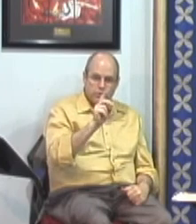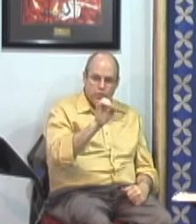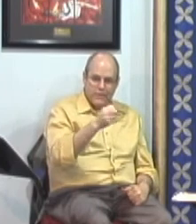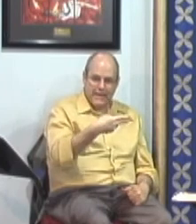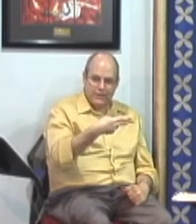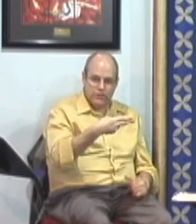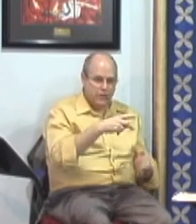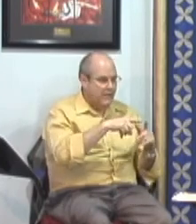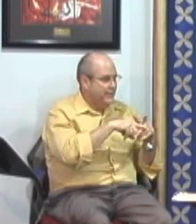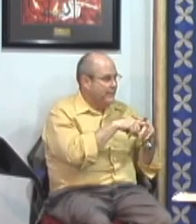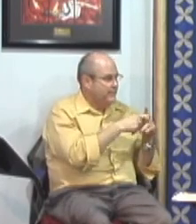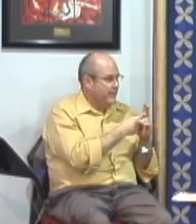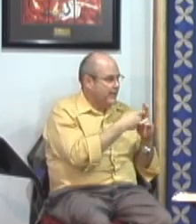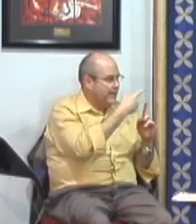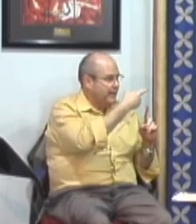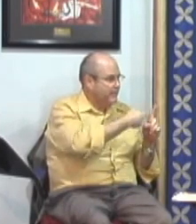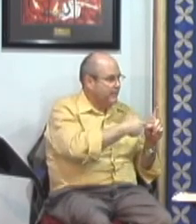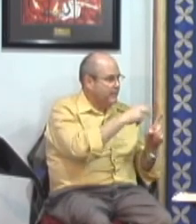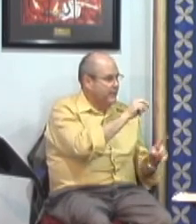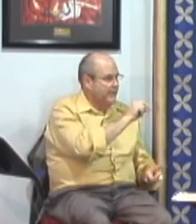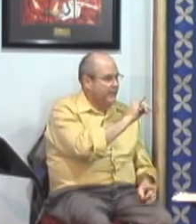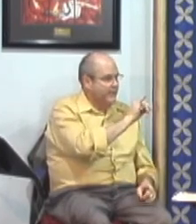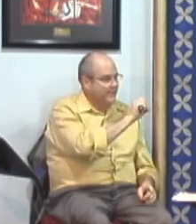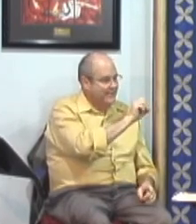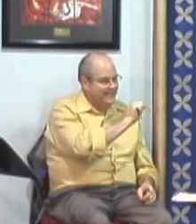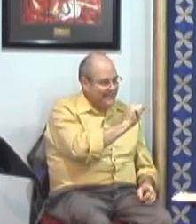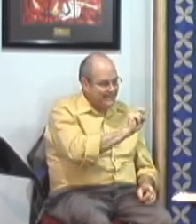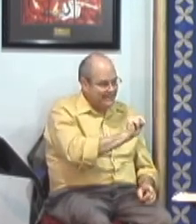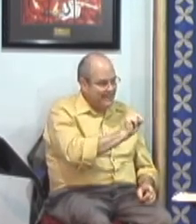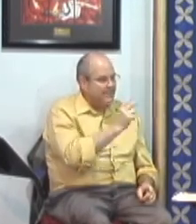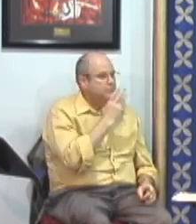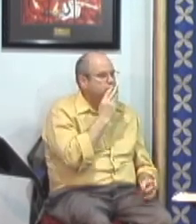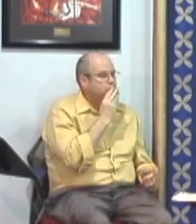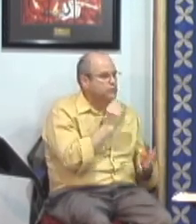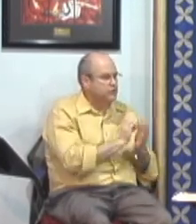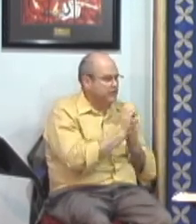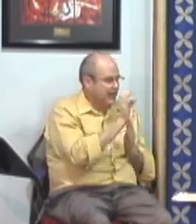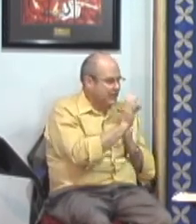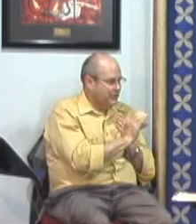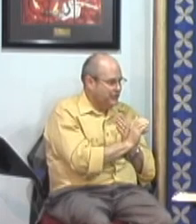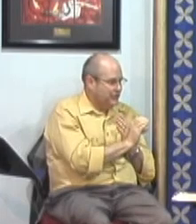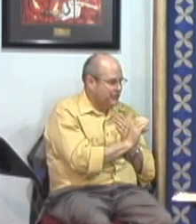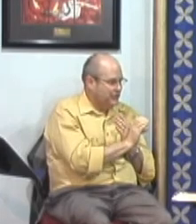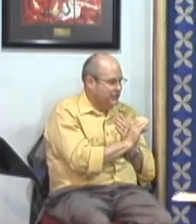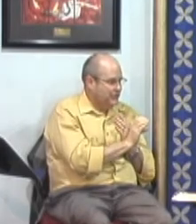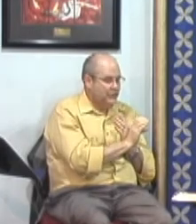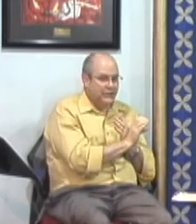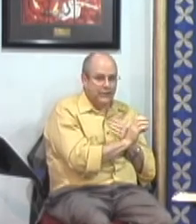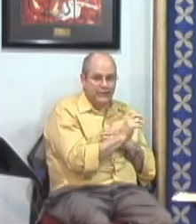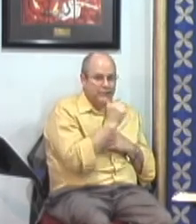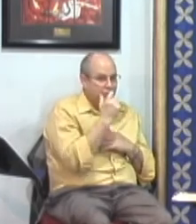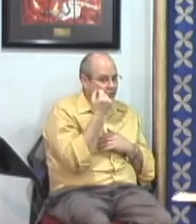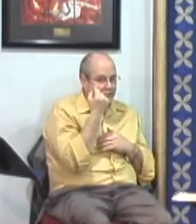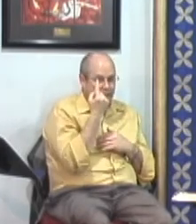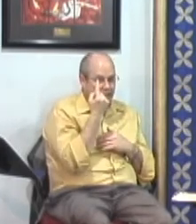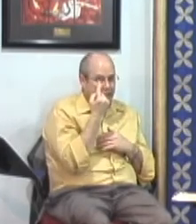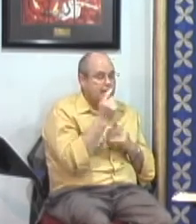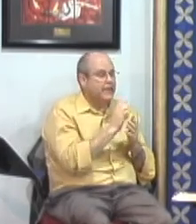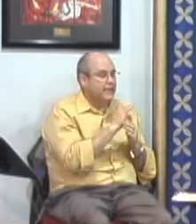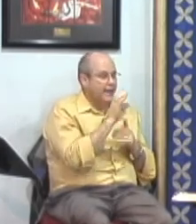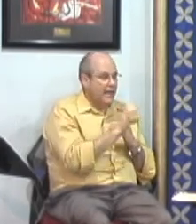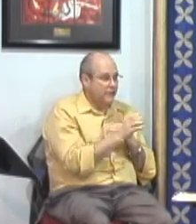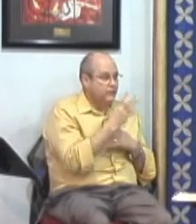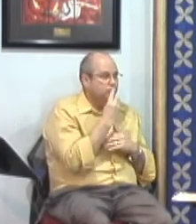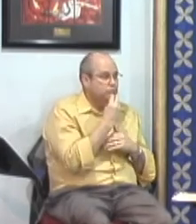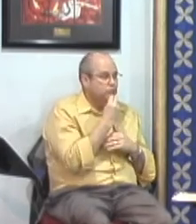the beginning of the month of Nisan on the Jewish calendar. So for those of you who are not aware, understanding about the calendar, the Jewish calendar